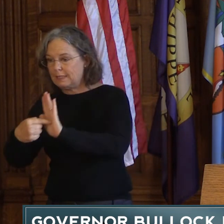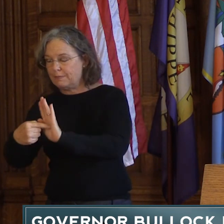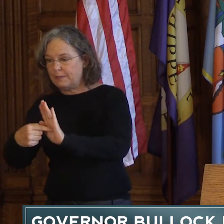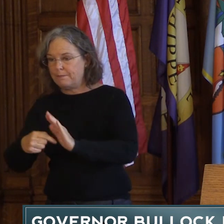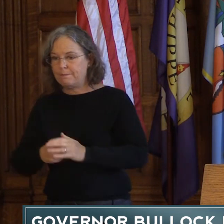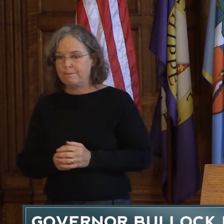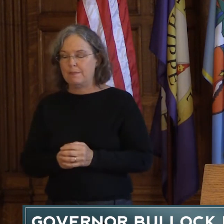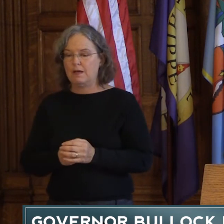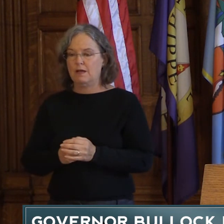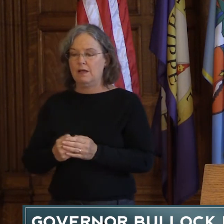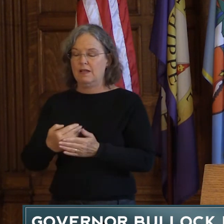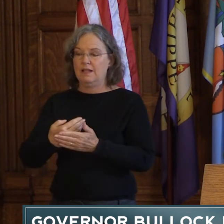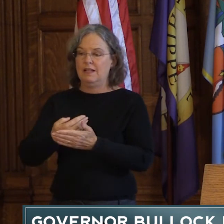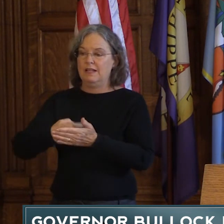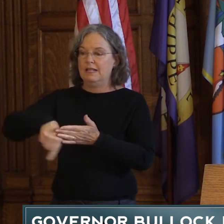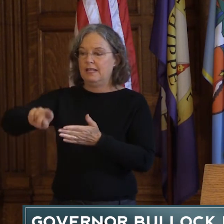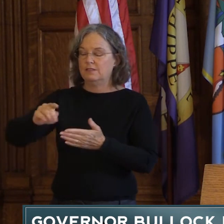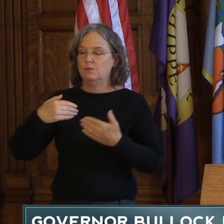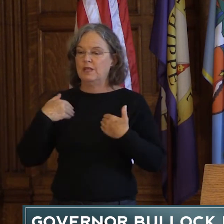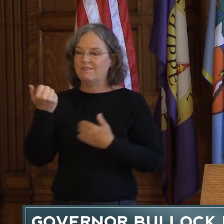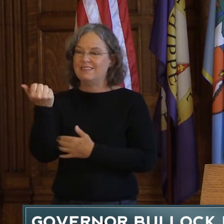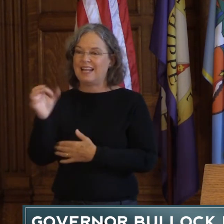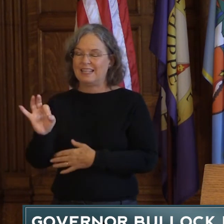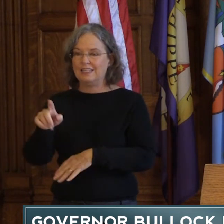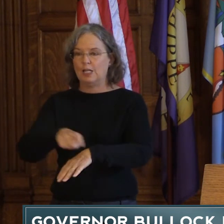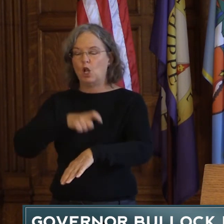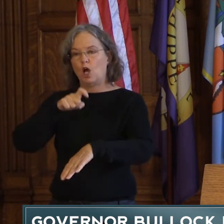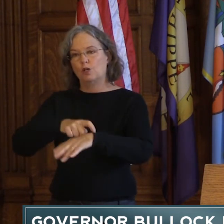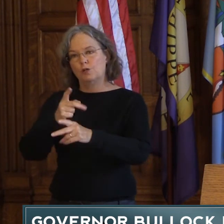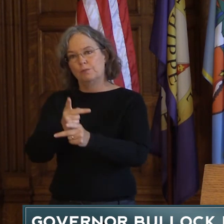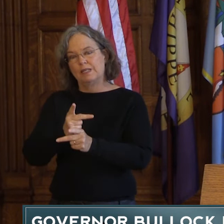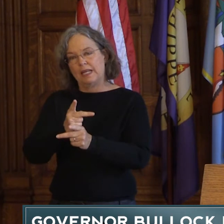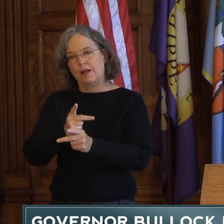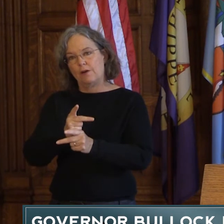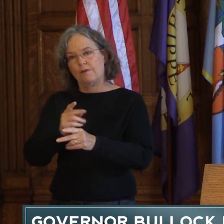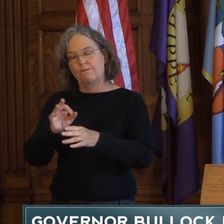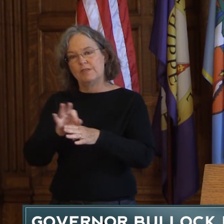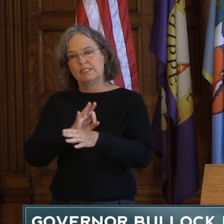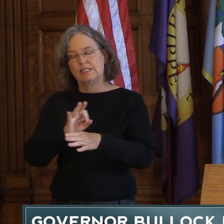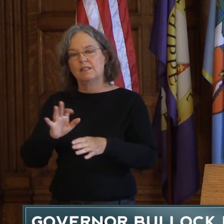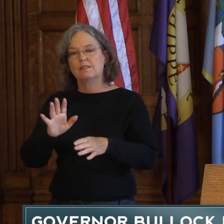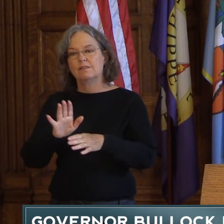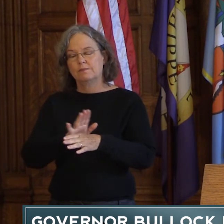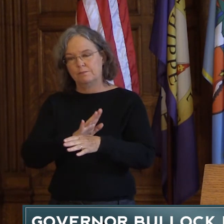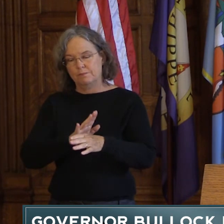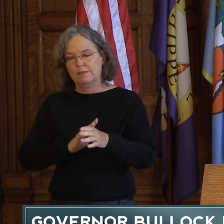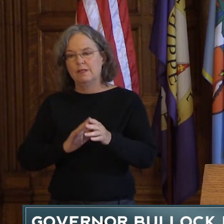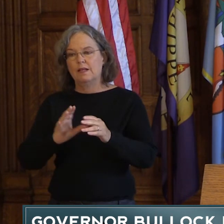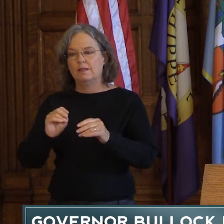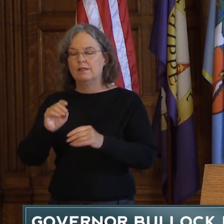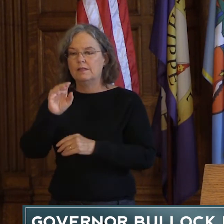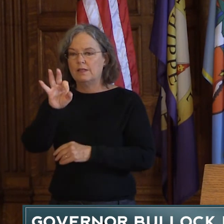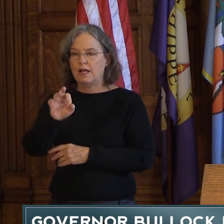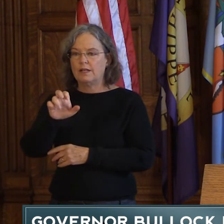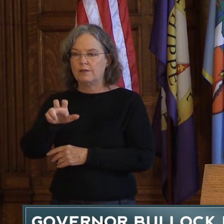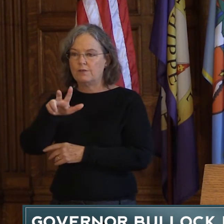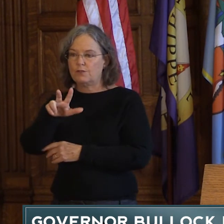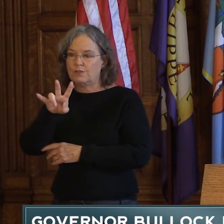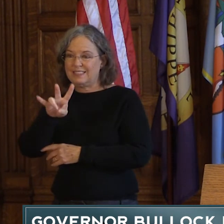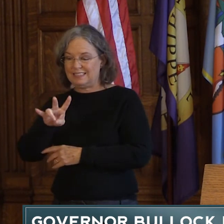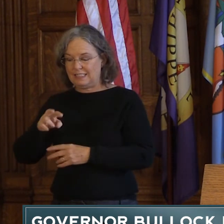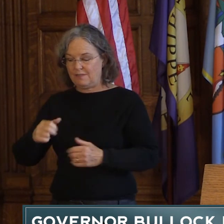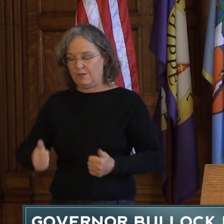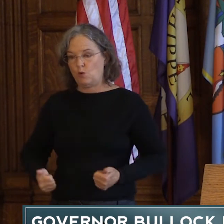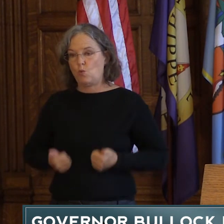be 19 long-term care centers, 3 assisted living facilities. That's 937 residents,